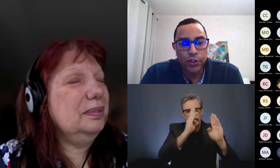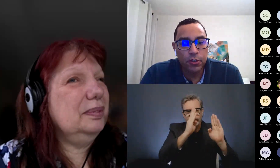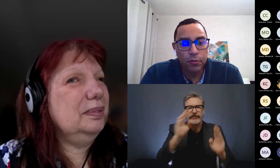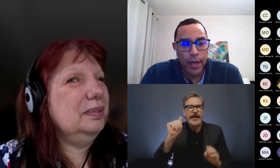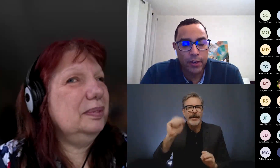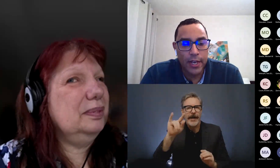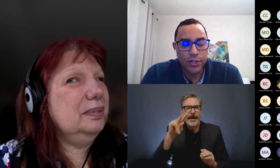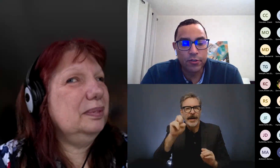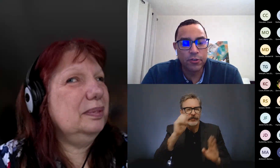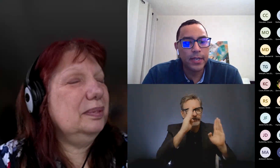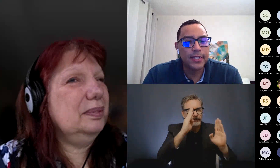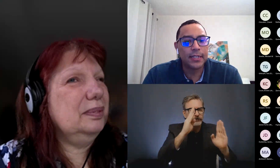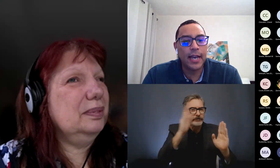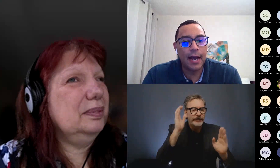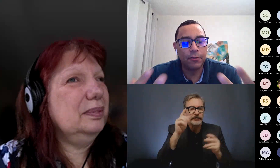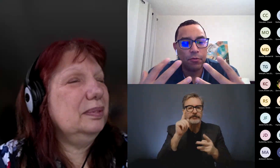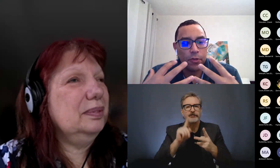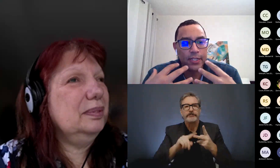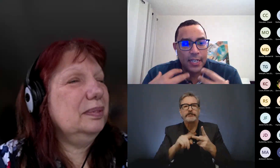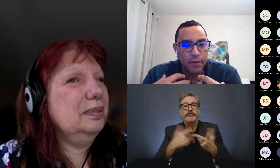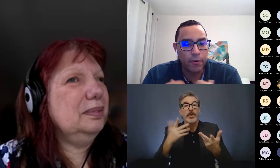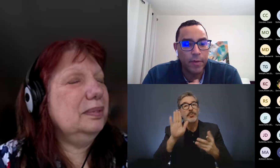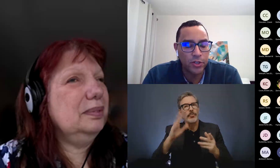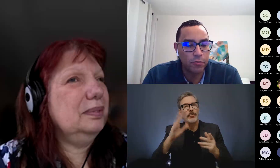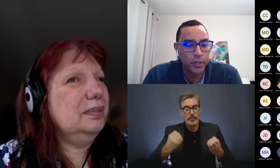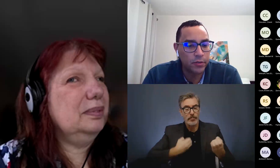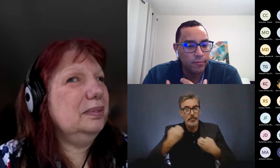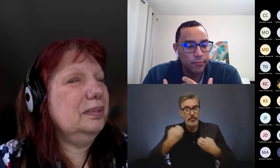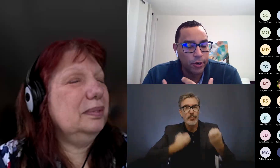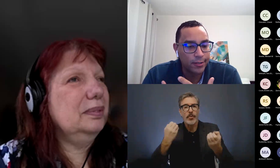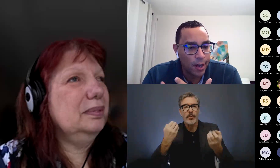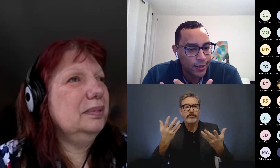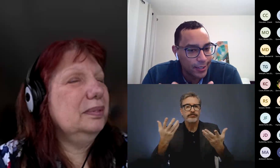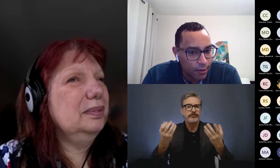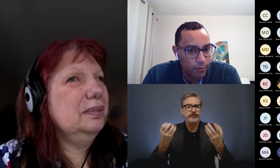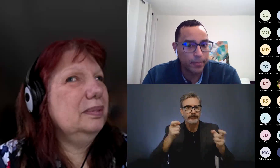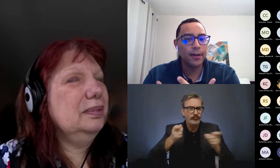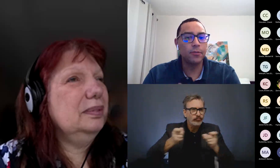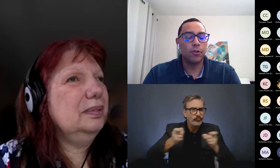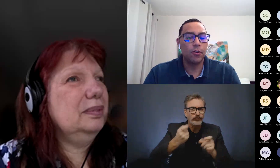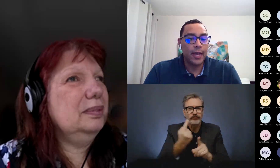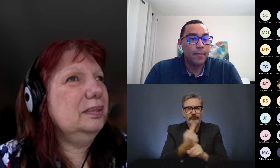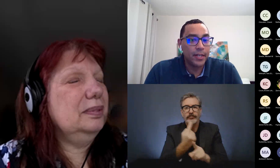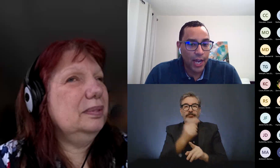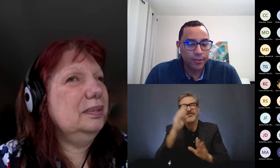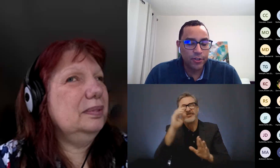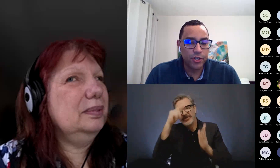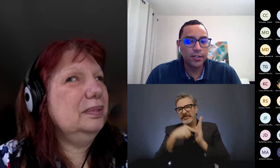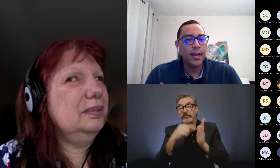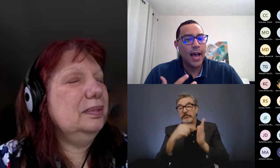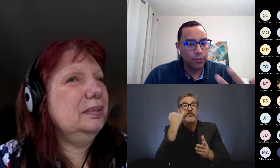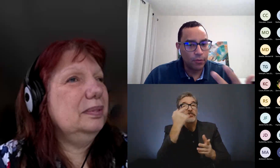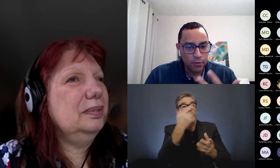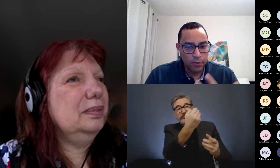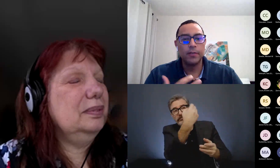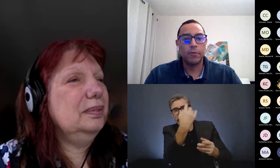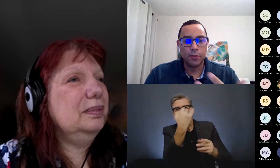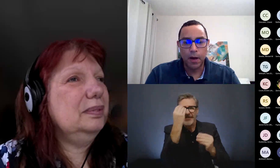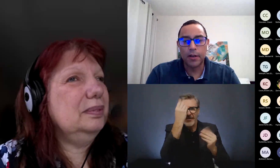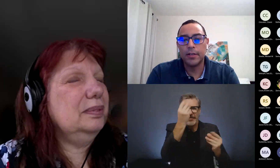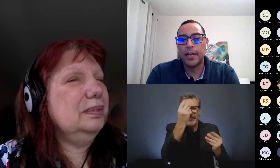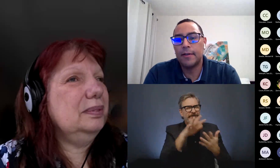build emotional regulation. So basically how to receive information we're not clear about or that may challenge us. How